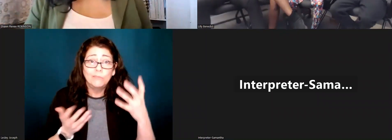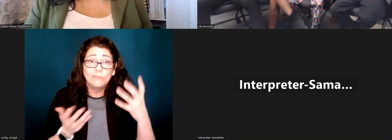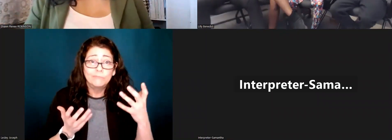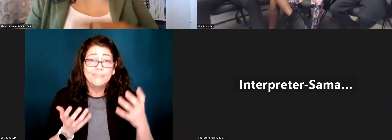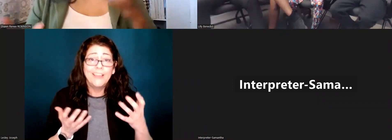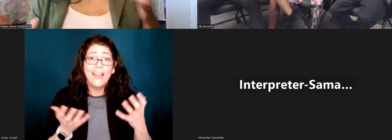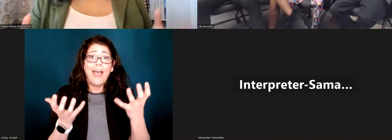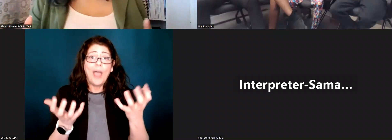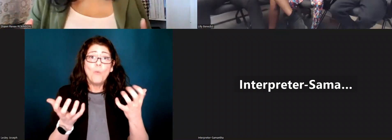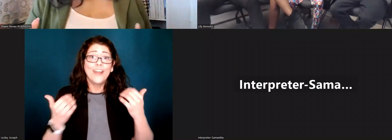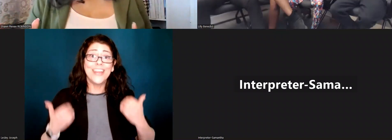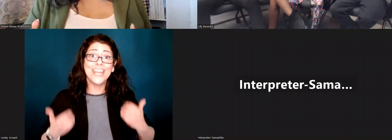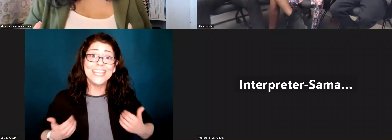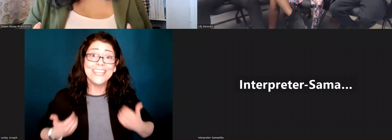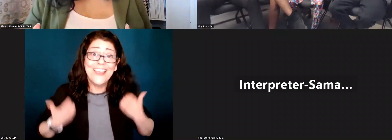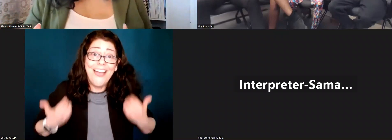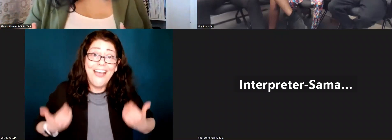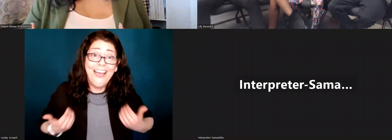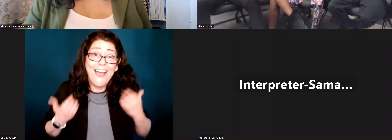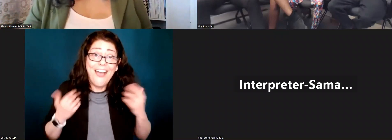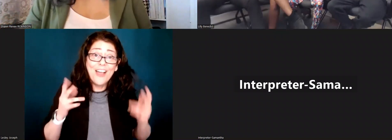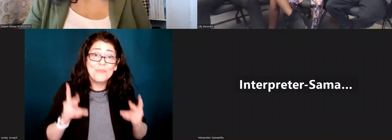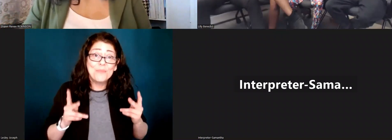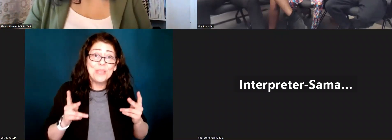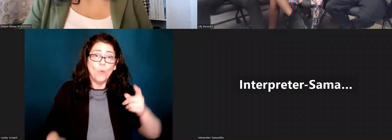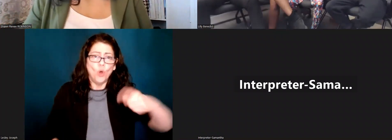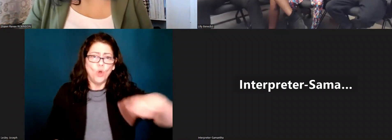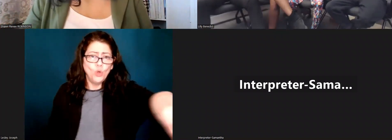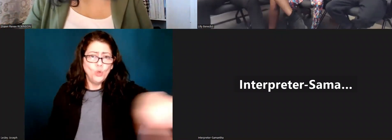teenagers. You guys hold nothing back, right?